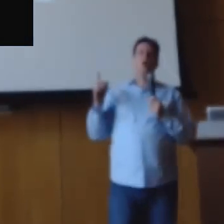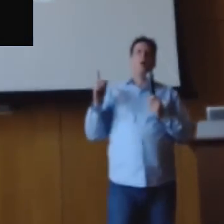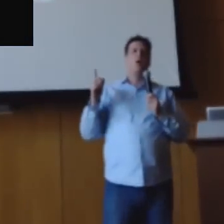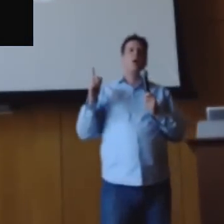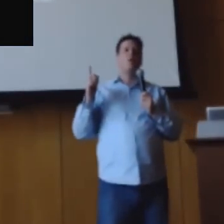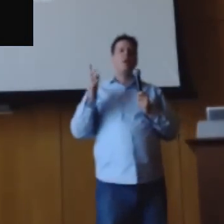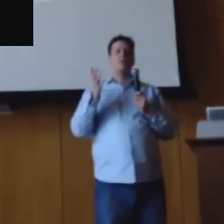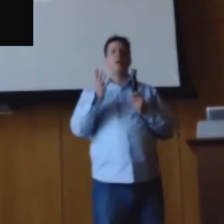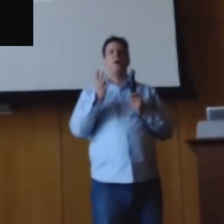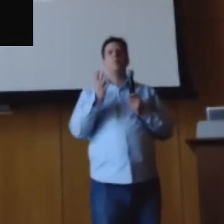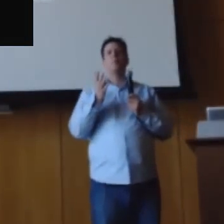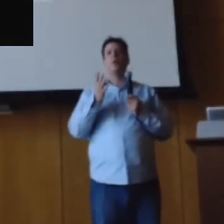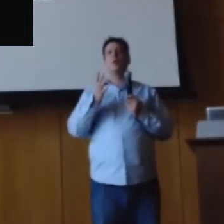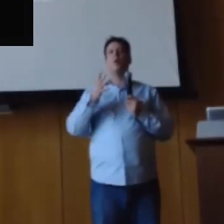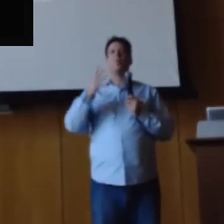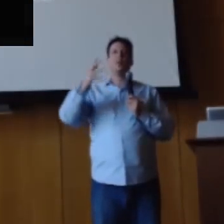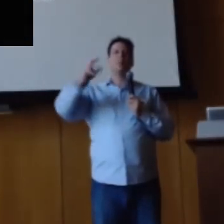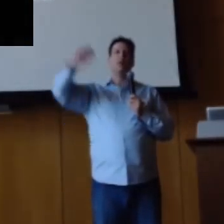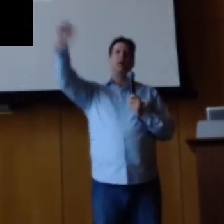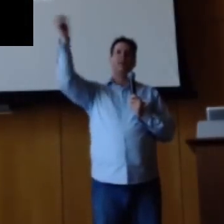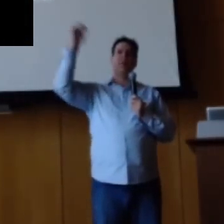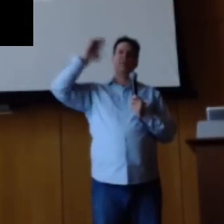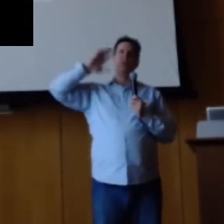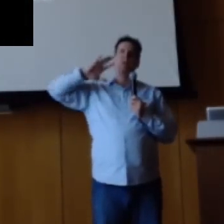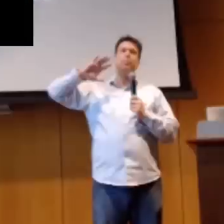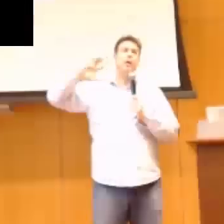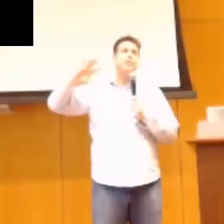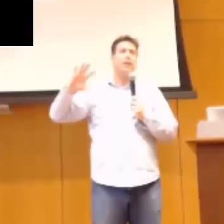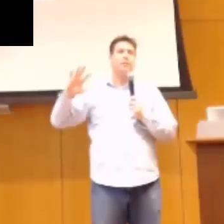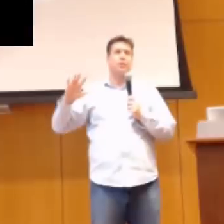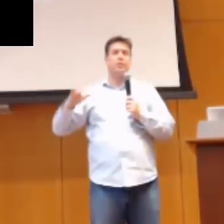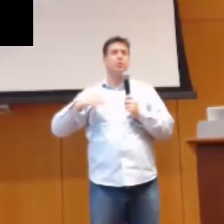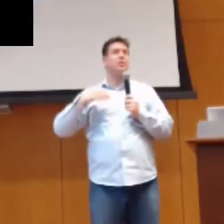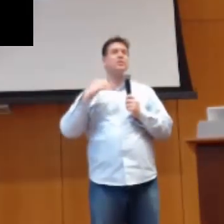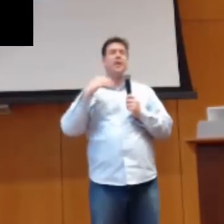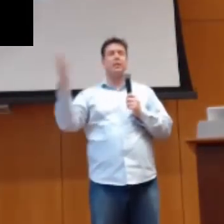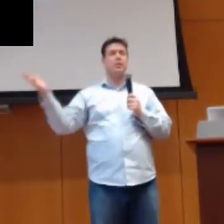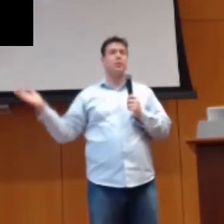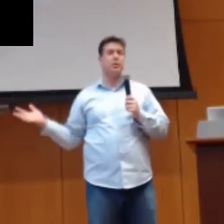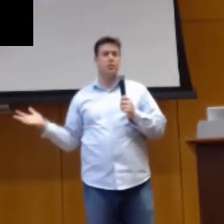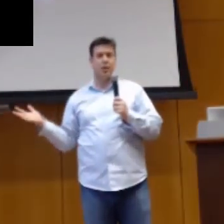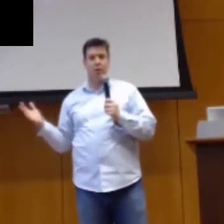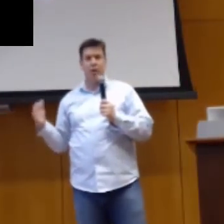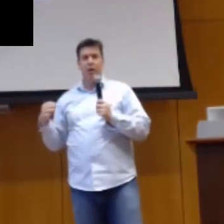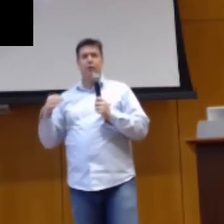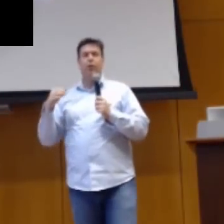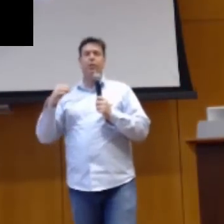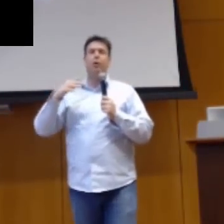So, you have to go with me a little bit. I understand that in American sign language linguistics, or in sign language linguistics in general, for the